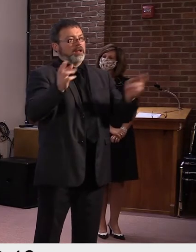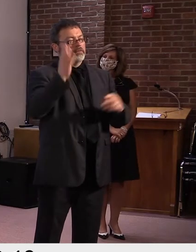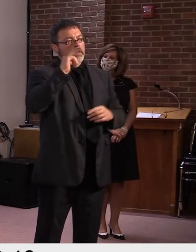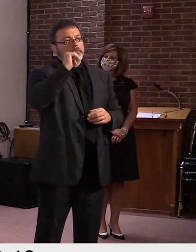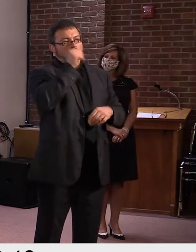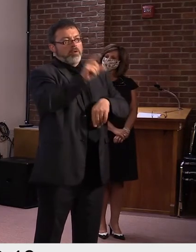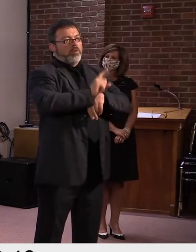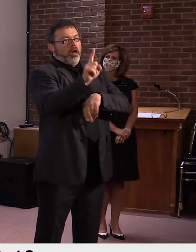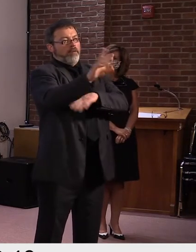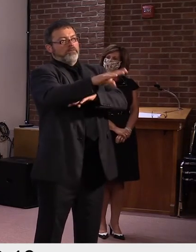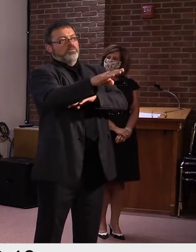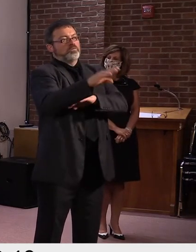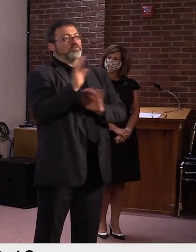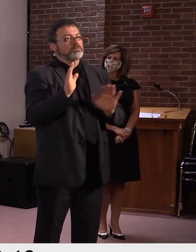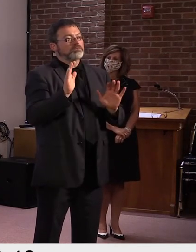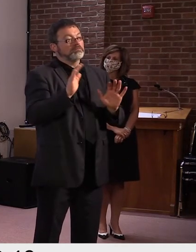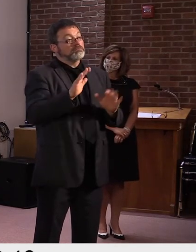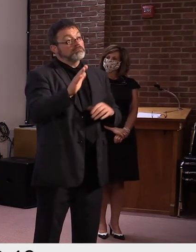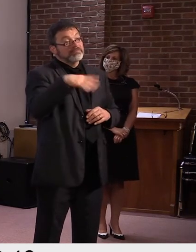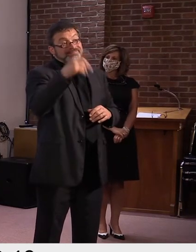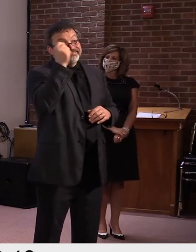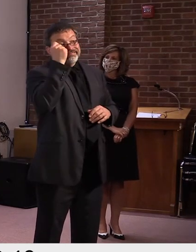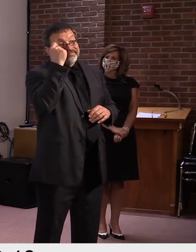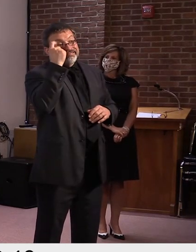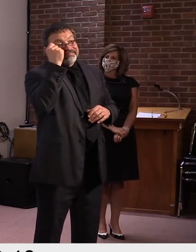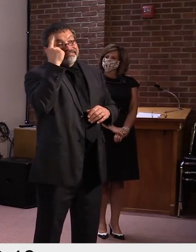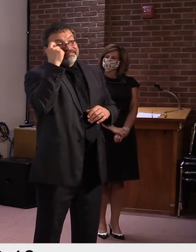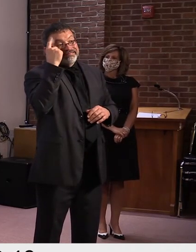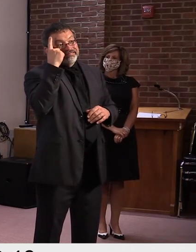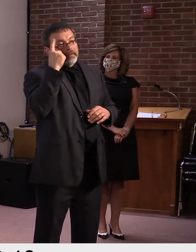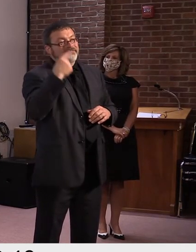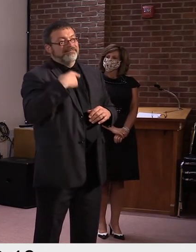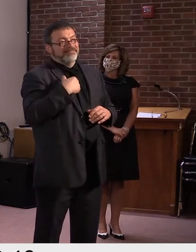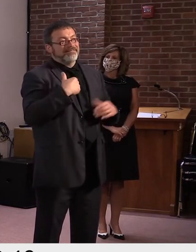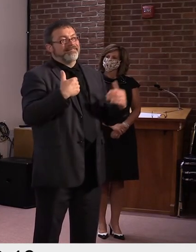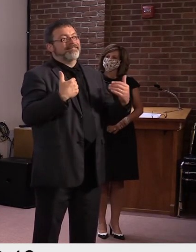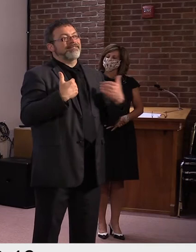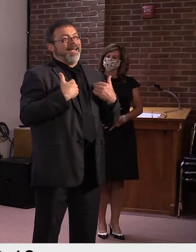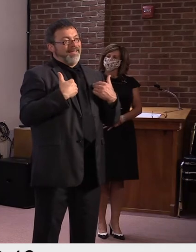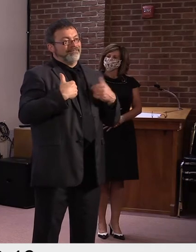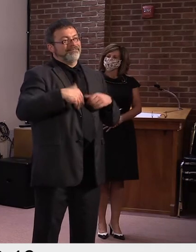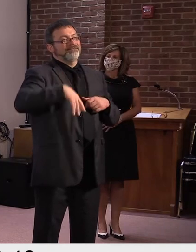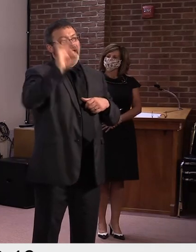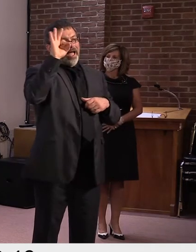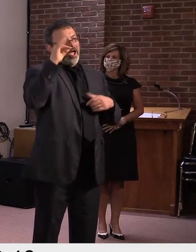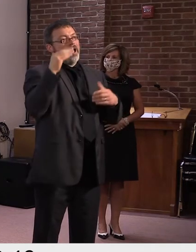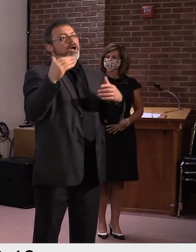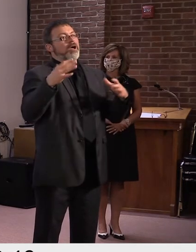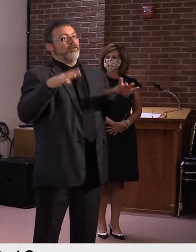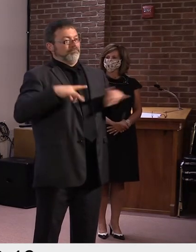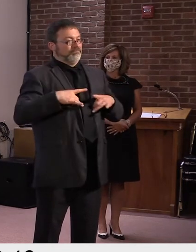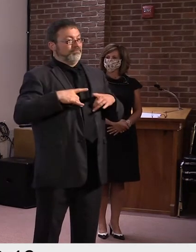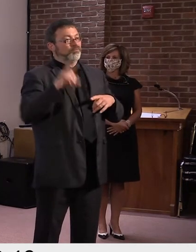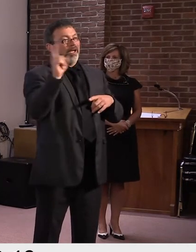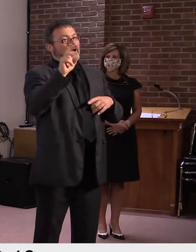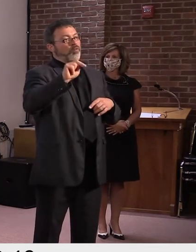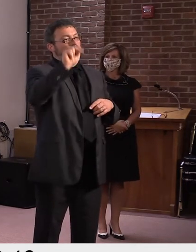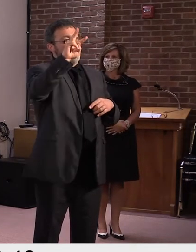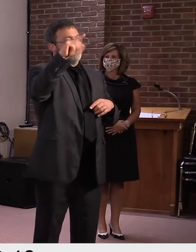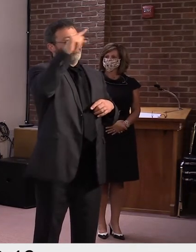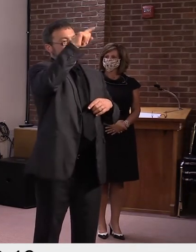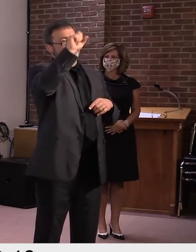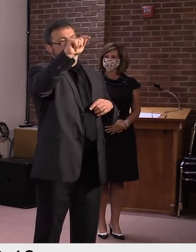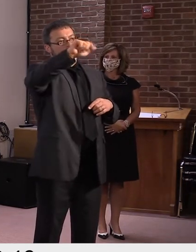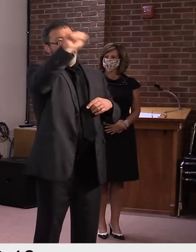case at Northwest State Correctional Facility. There are now new positives in one new positive